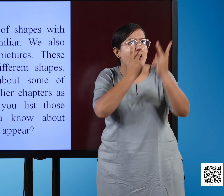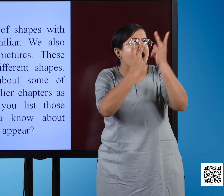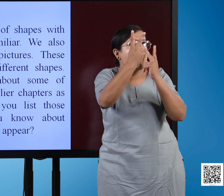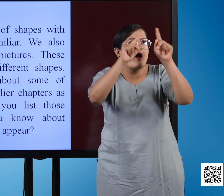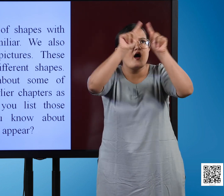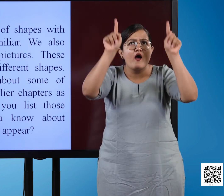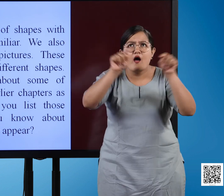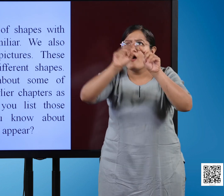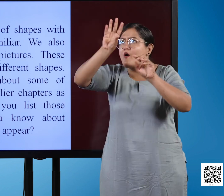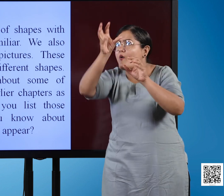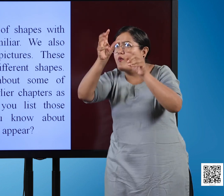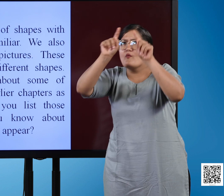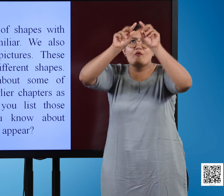a lot of pictures.